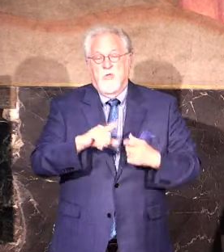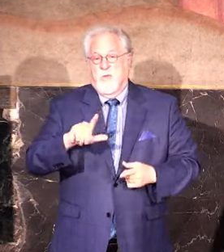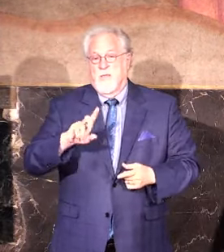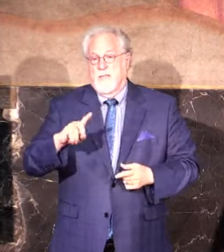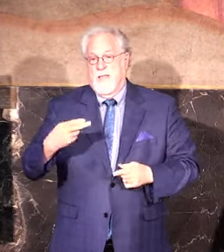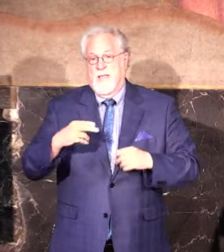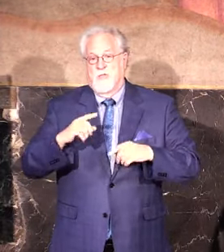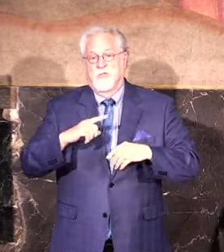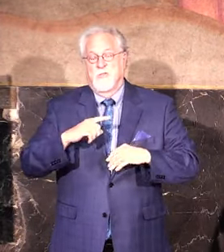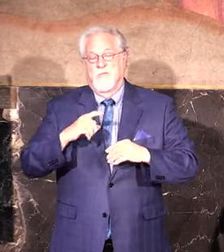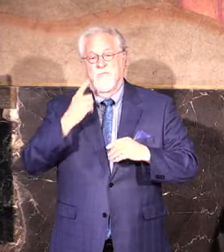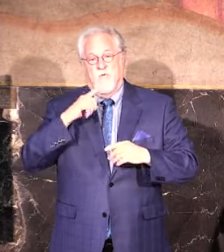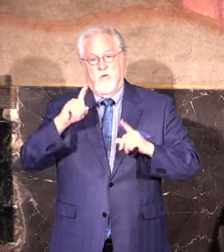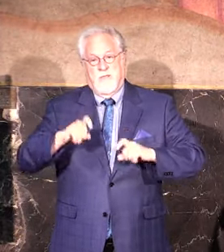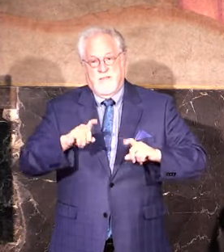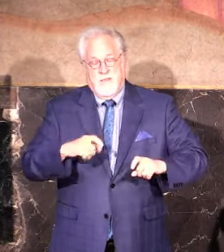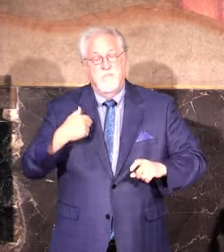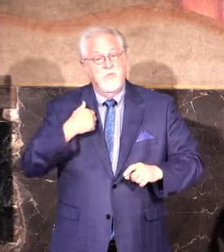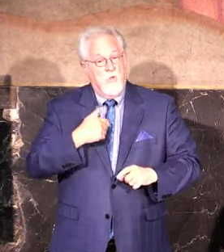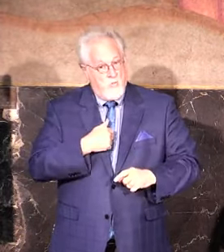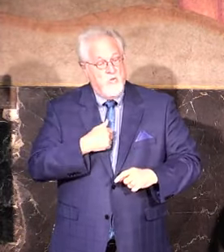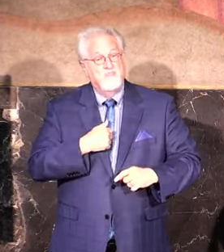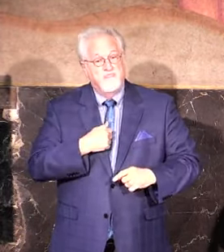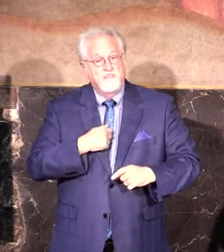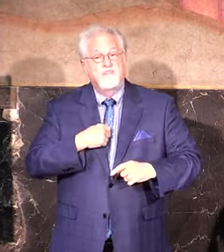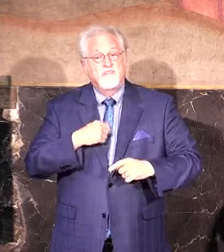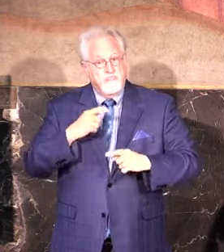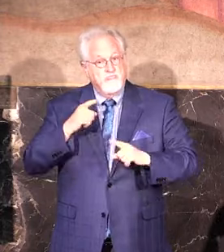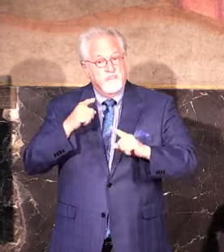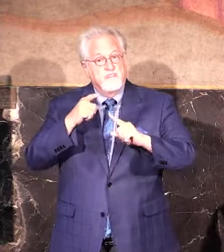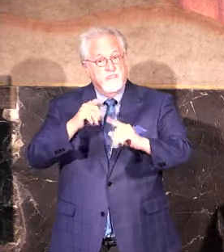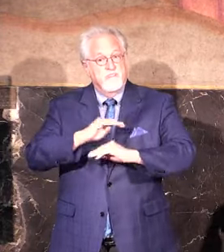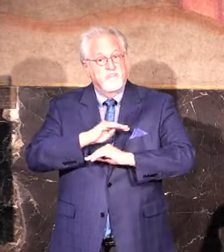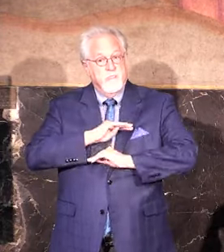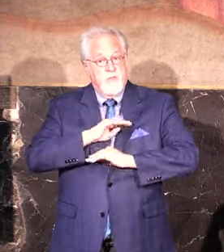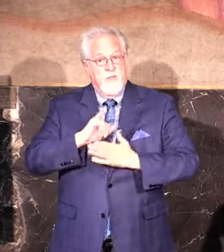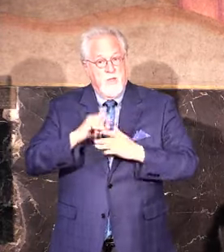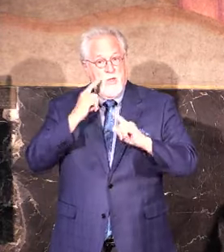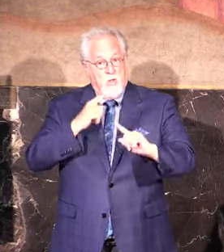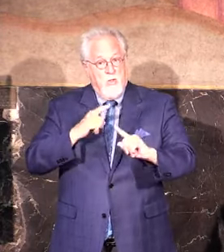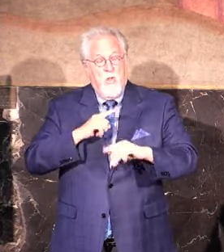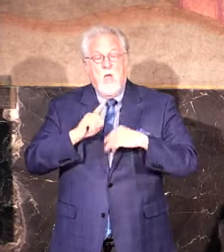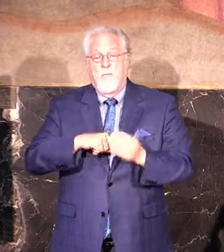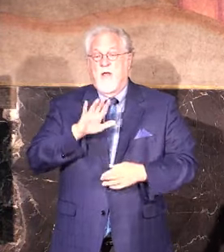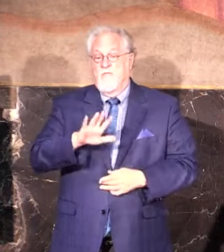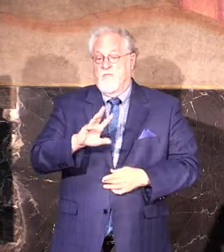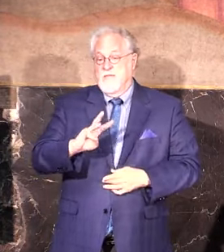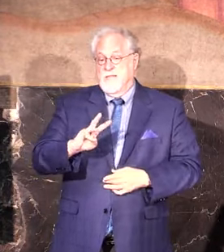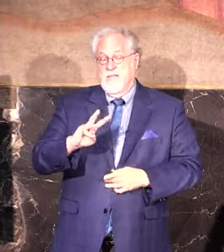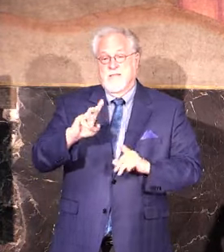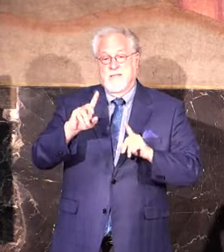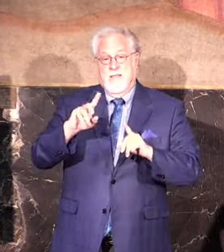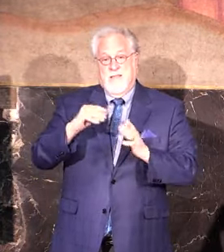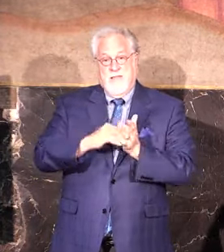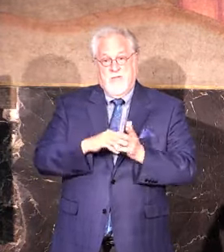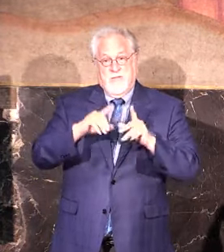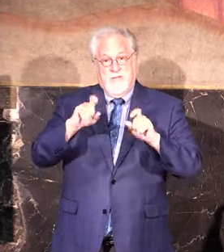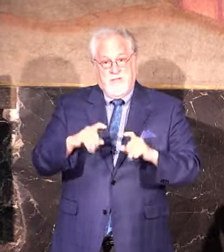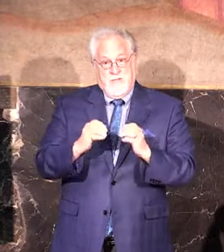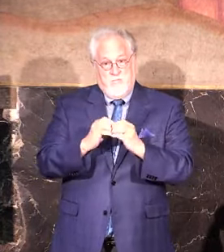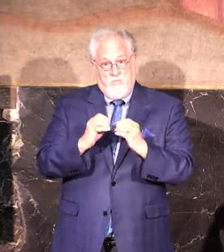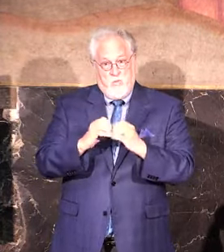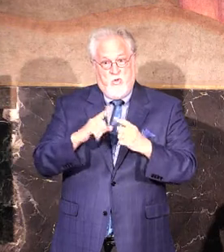testing. So we're on our way to meeting that goal. We are about 56,000 tests